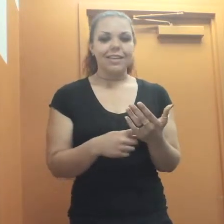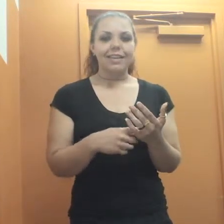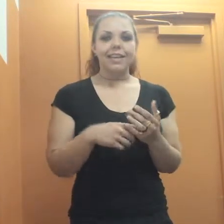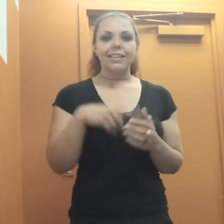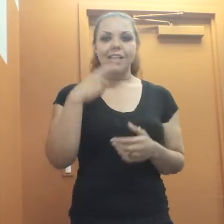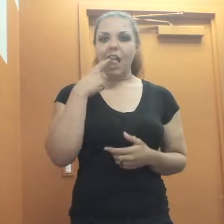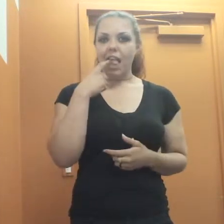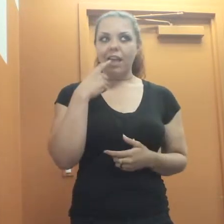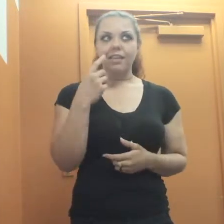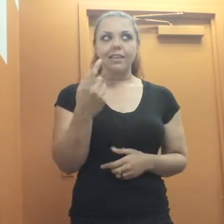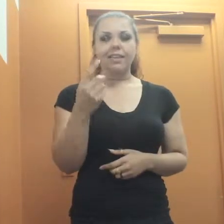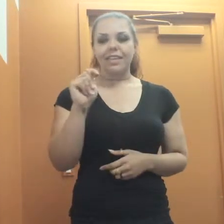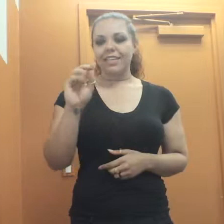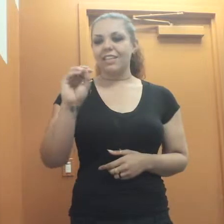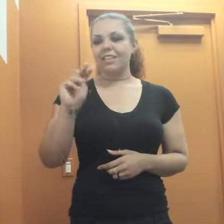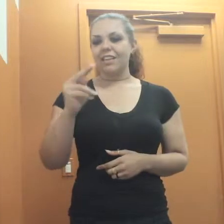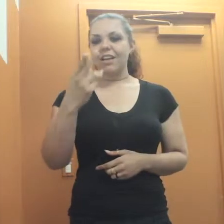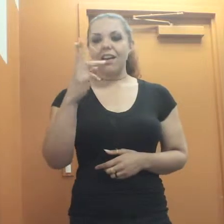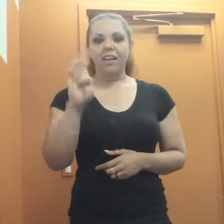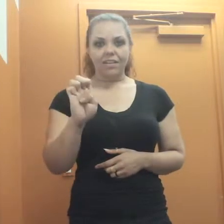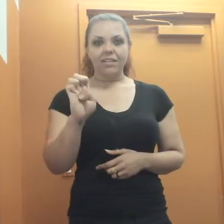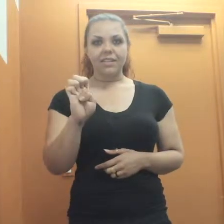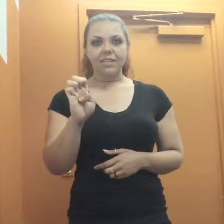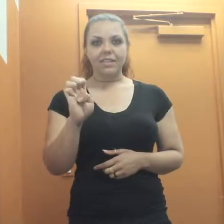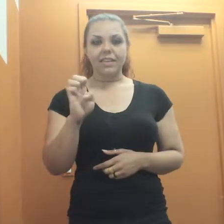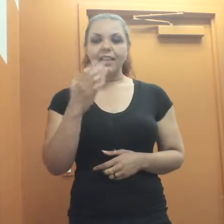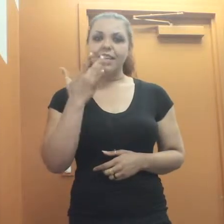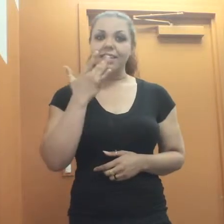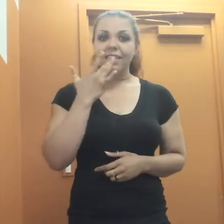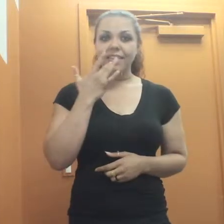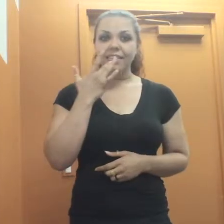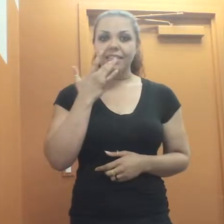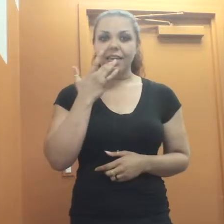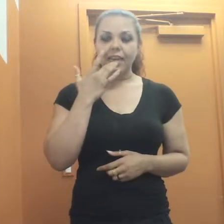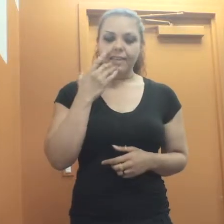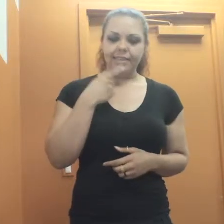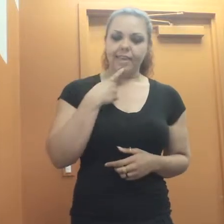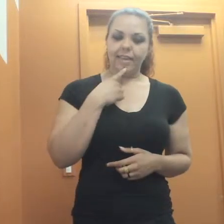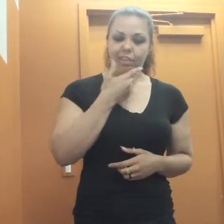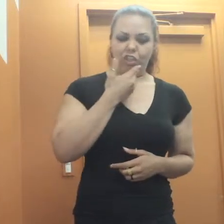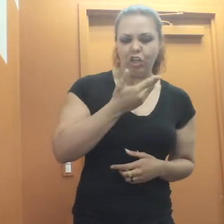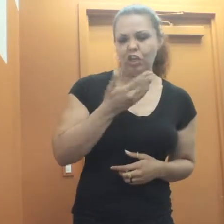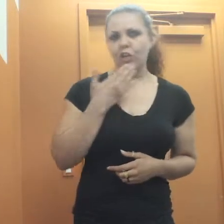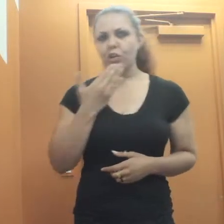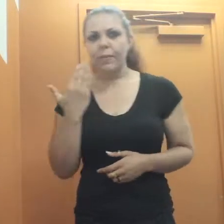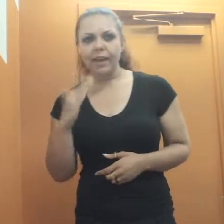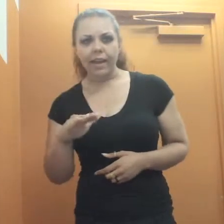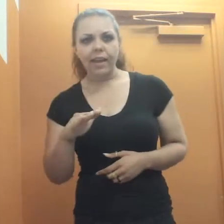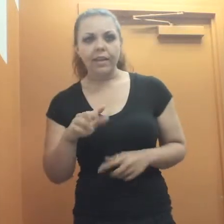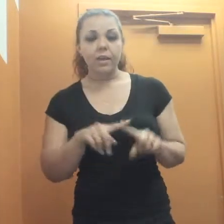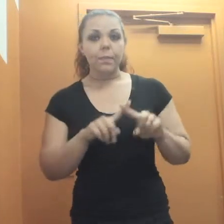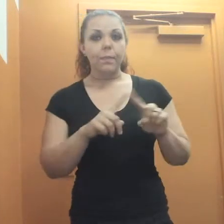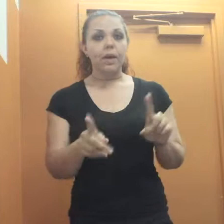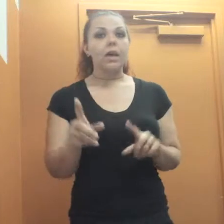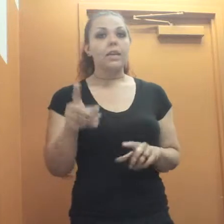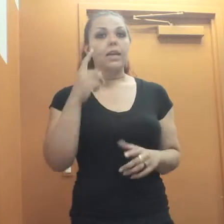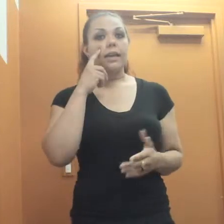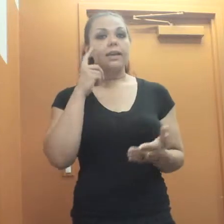now it just seems like, it's good or it's bad. But what I've noticed is that we want to know more about that and the things that we've read